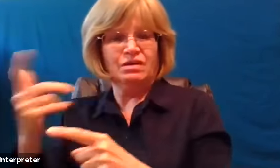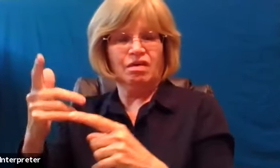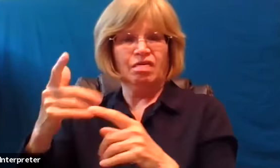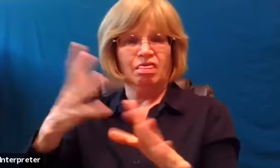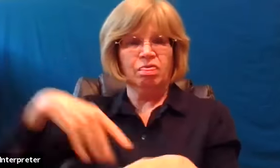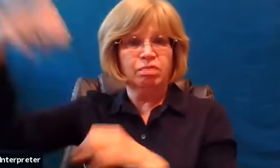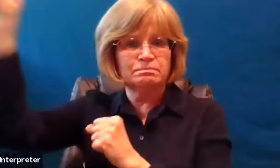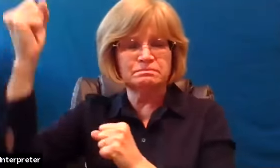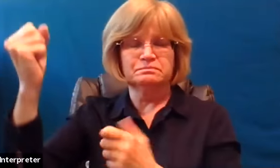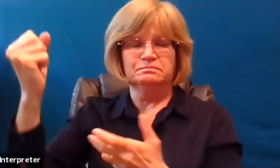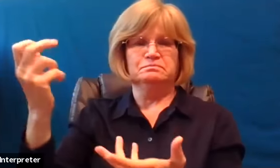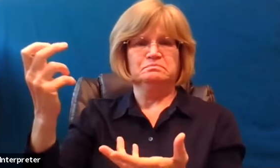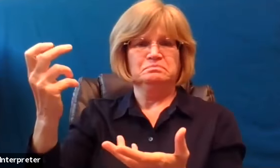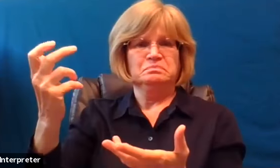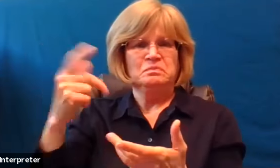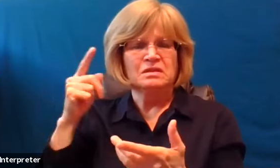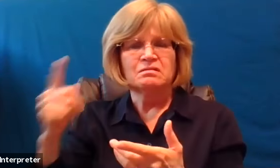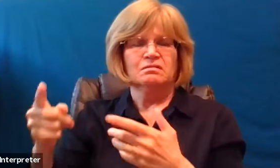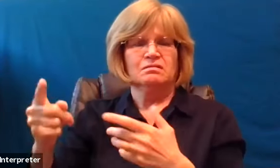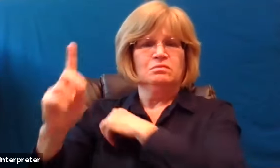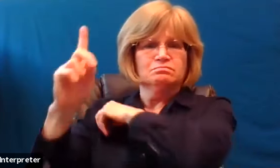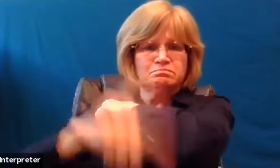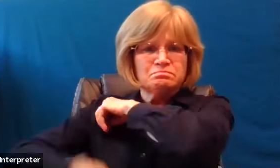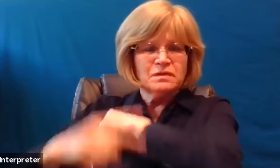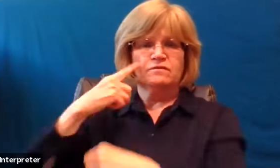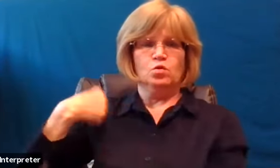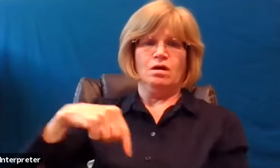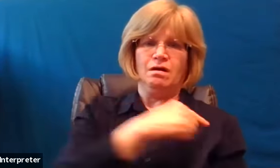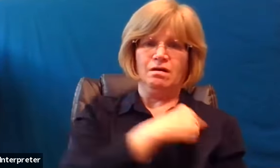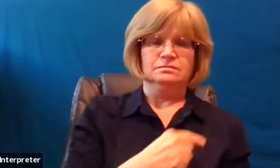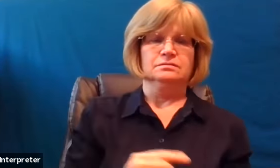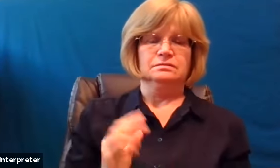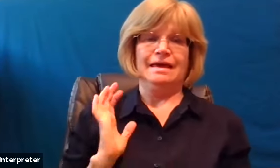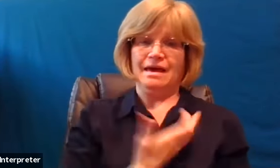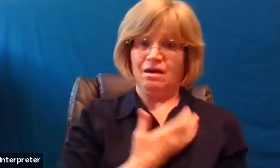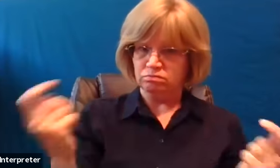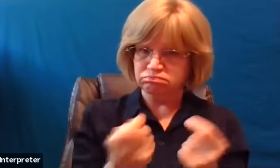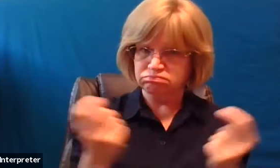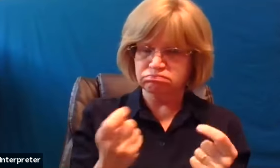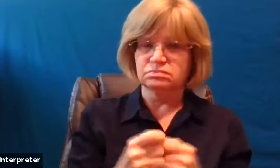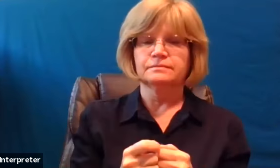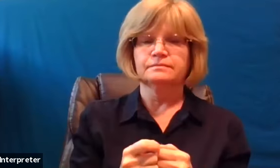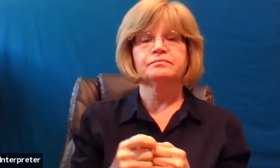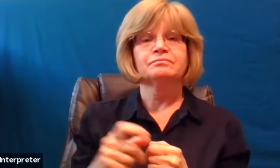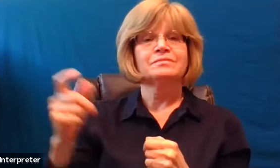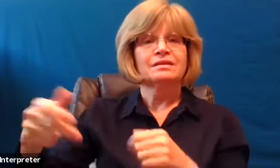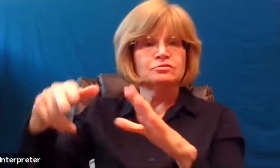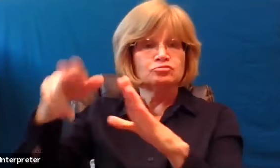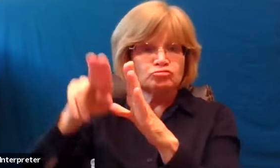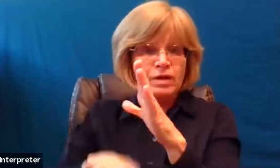the living, and stricken for the transgression of my people. They made his grave with the wicked and his tomb with